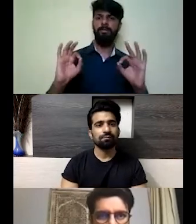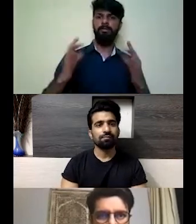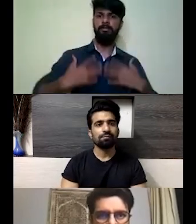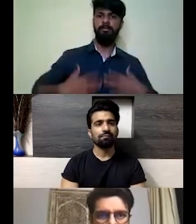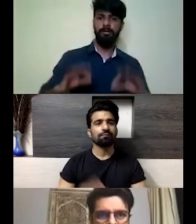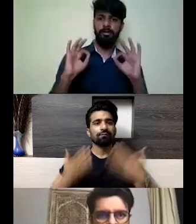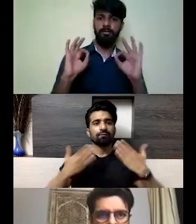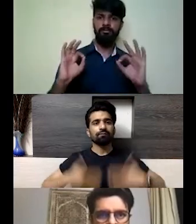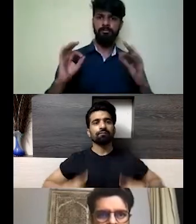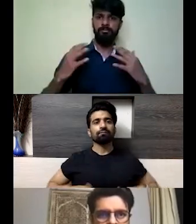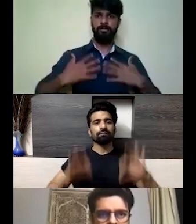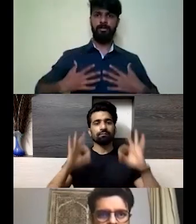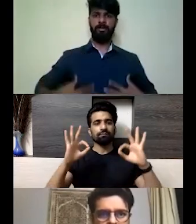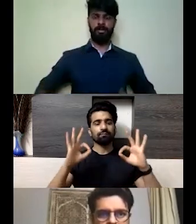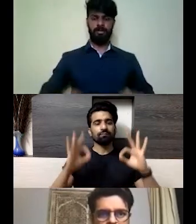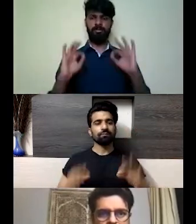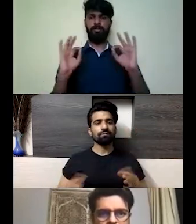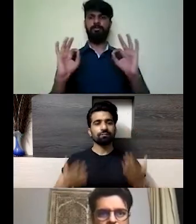Health.